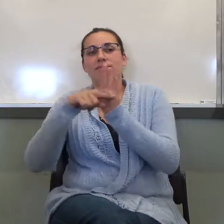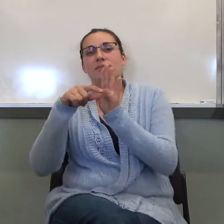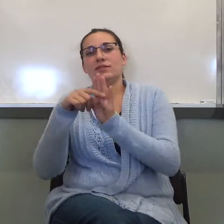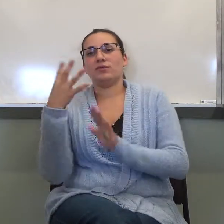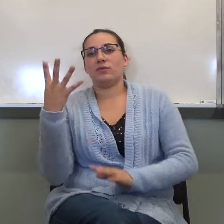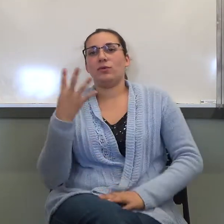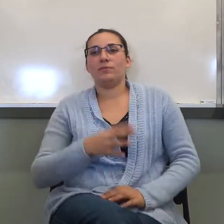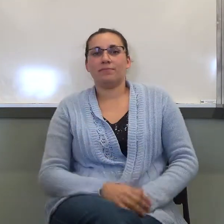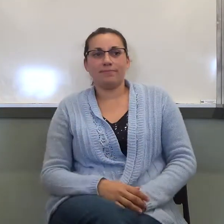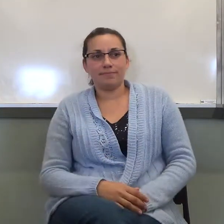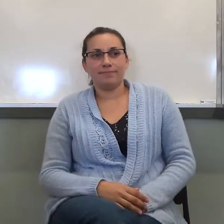works.